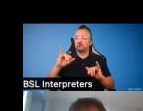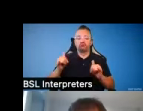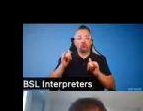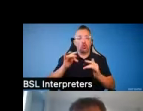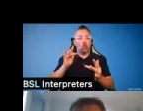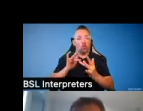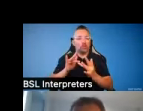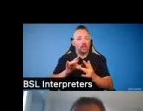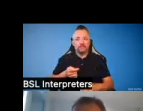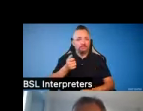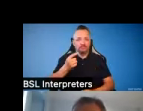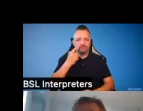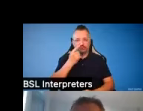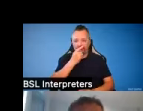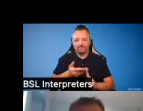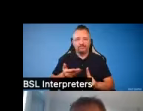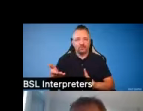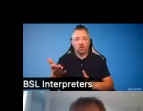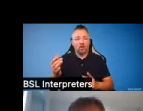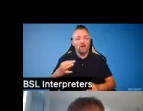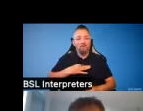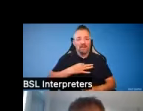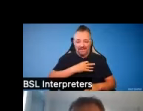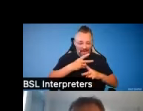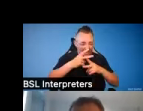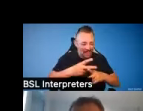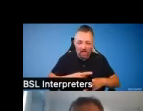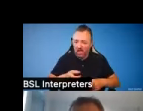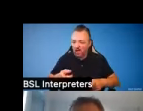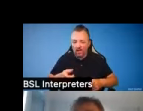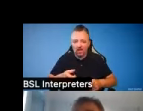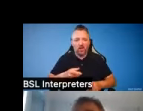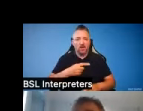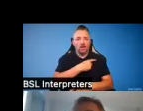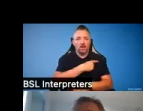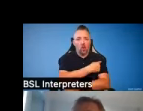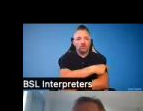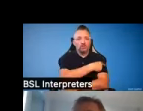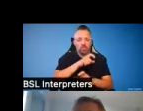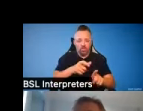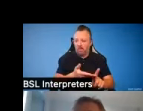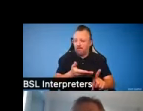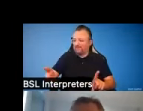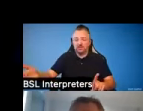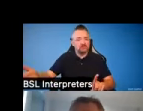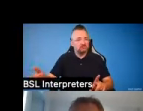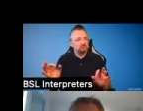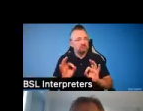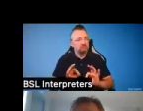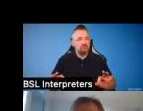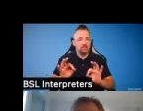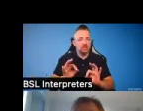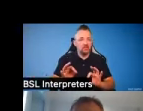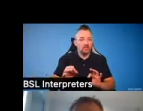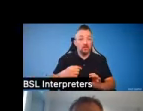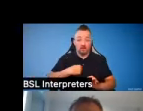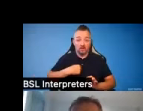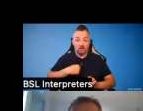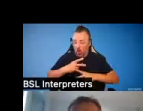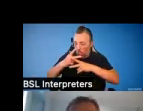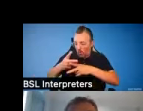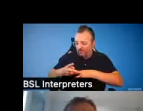very little evidence of spread through medical care, no cases of somebody acquiring it through caring for somebody with monkeypox